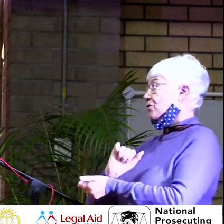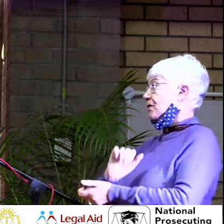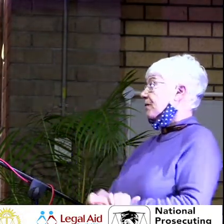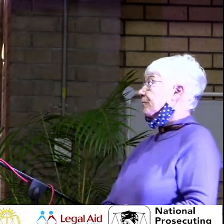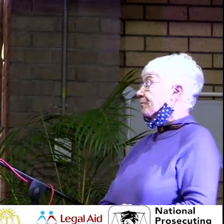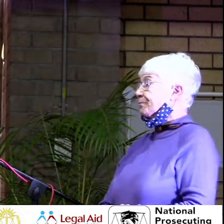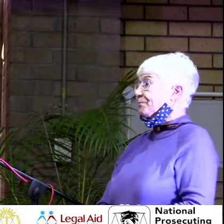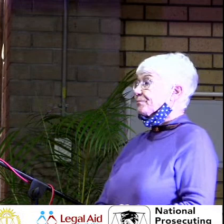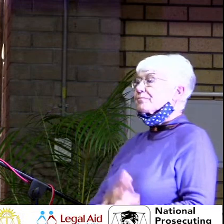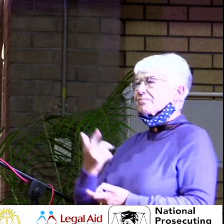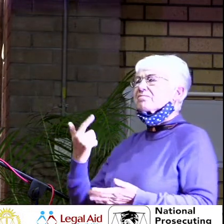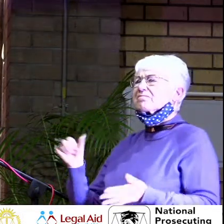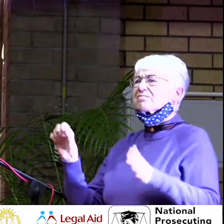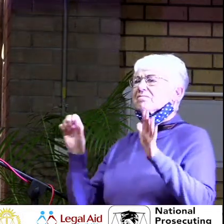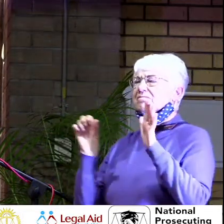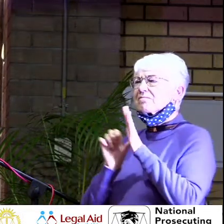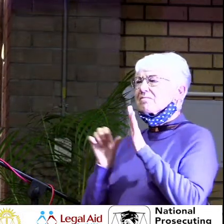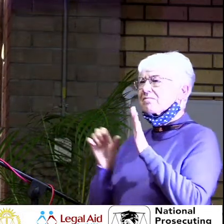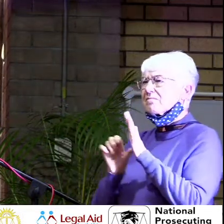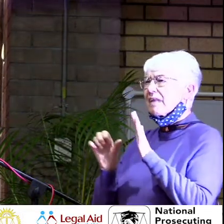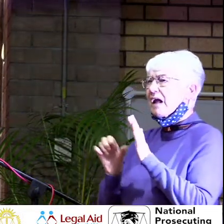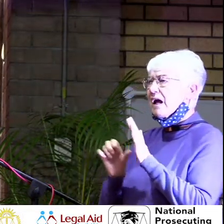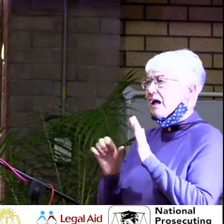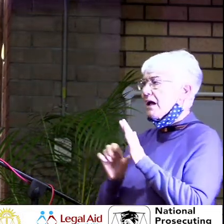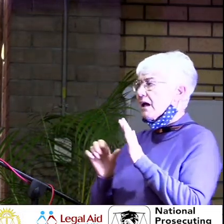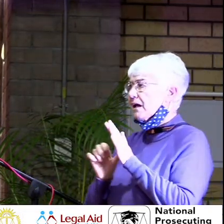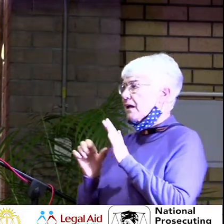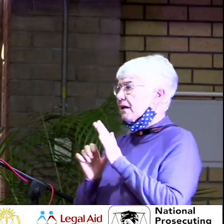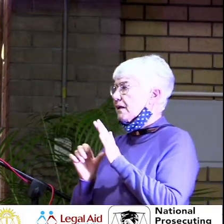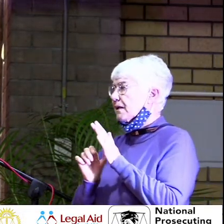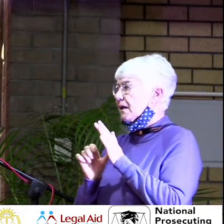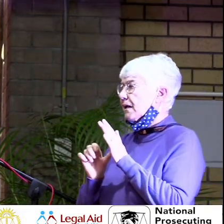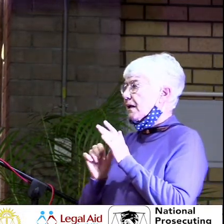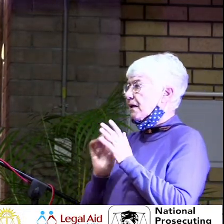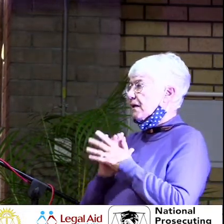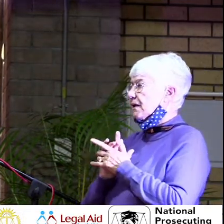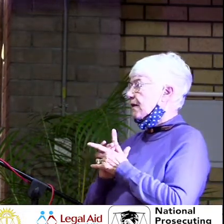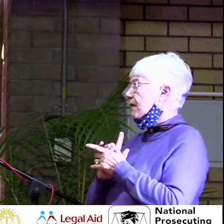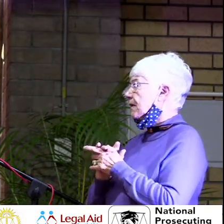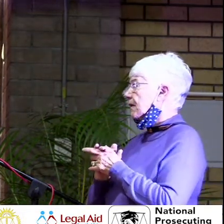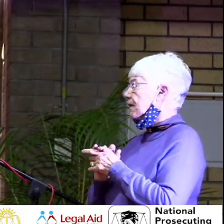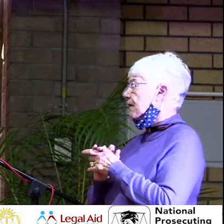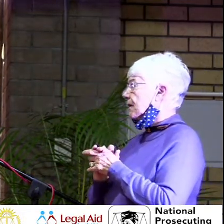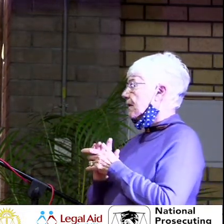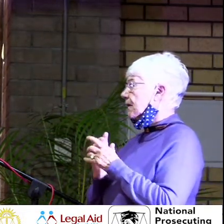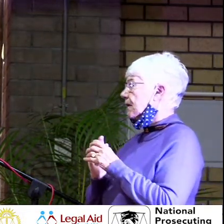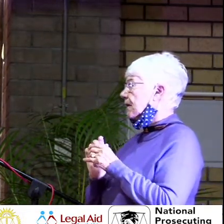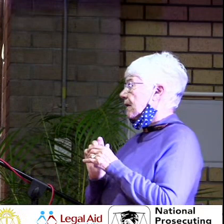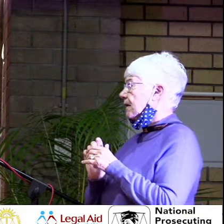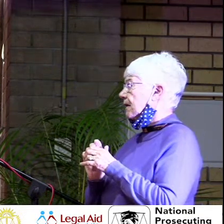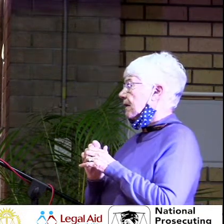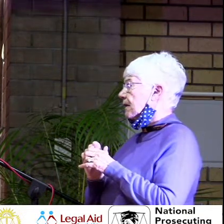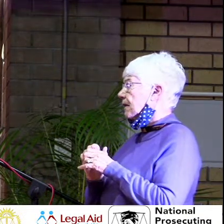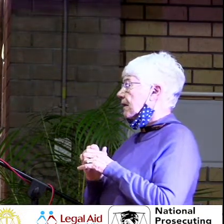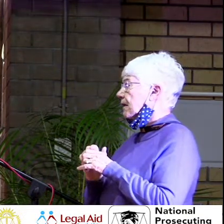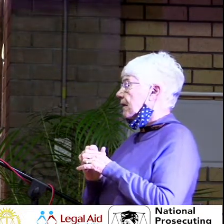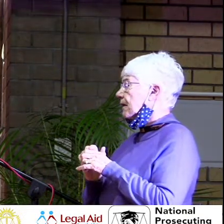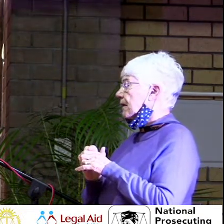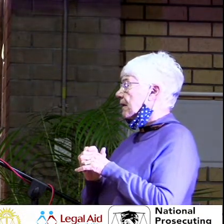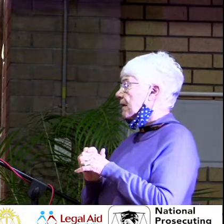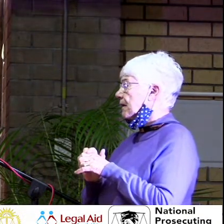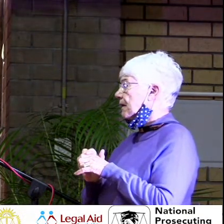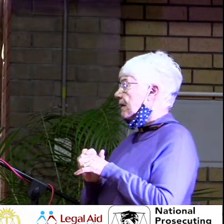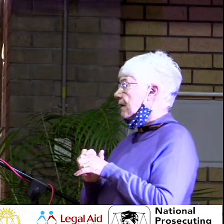What is important to emphasize is that our primary mandate is to implement the sentences that have